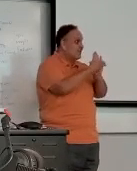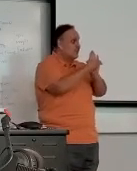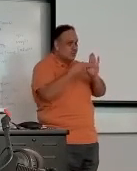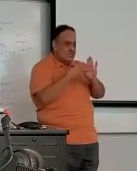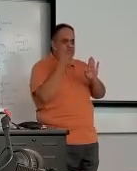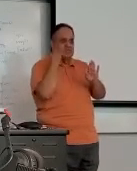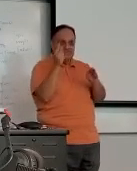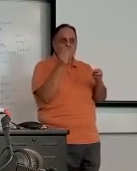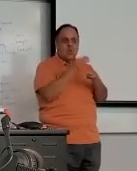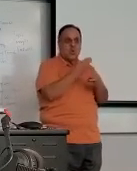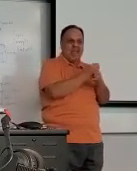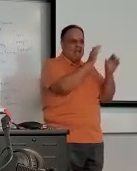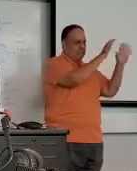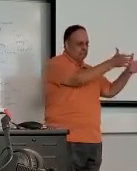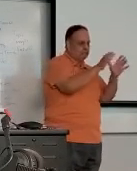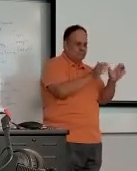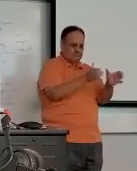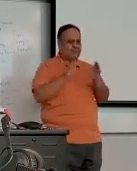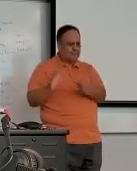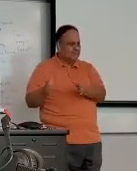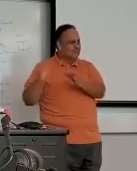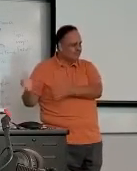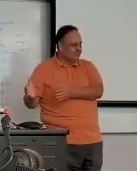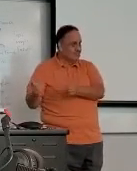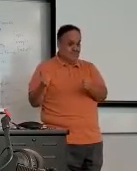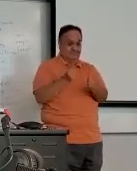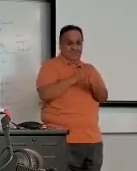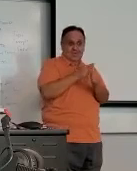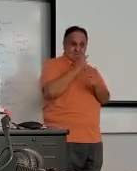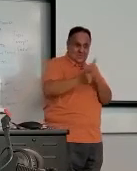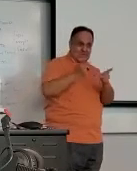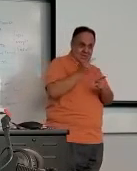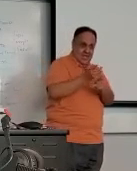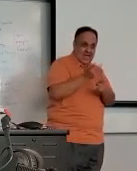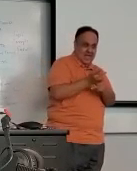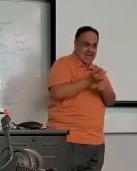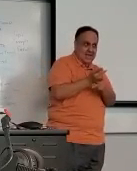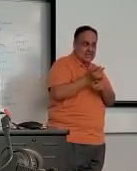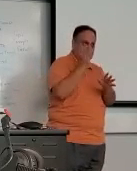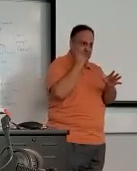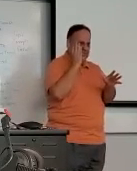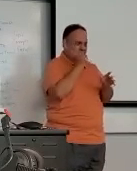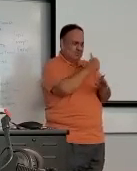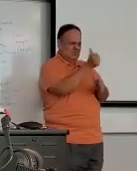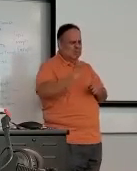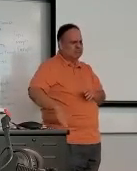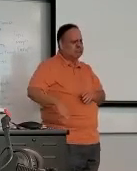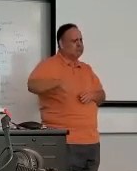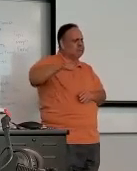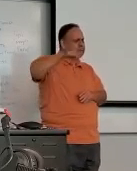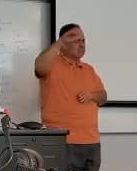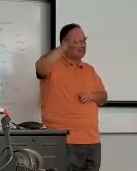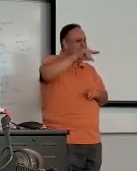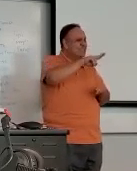So let's go ahead and go through those. The first type of number that you have experience with all your life is called the natural number. So let me go